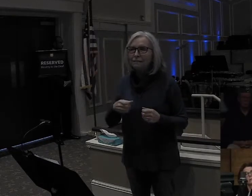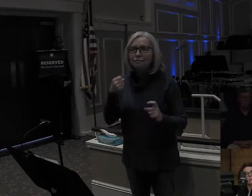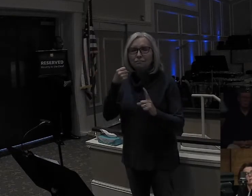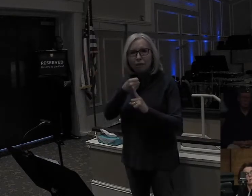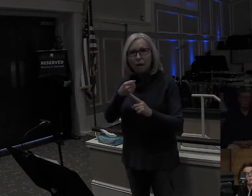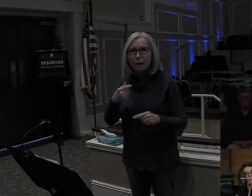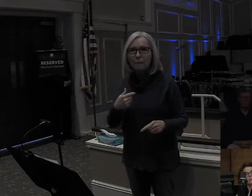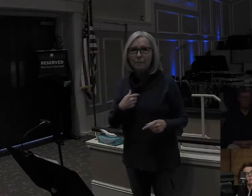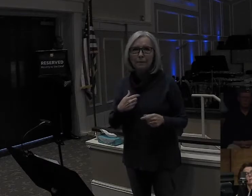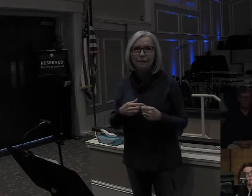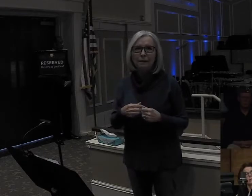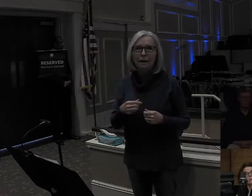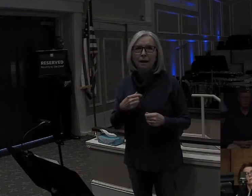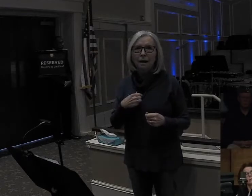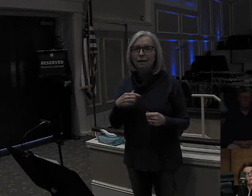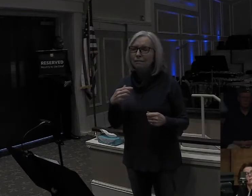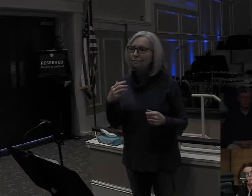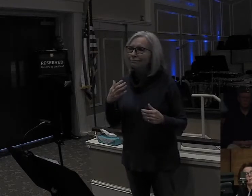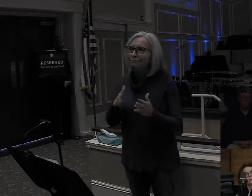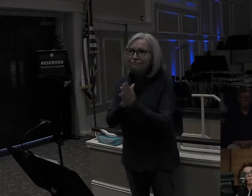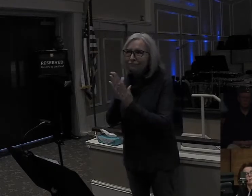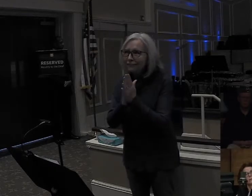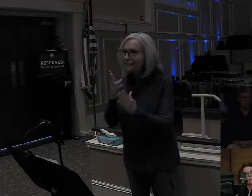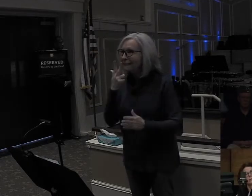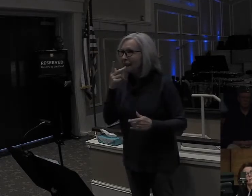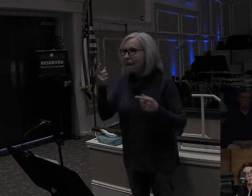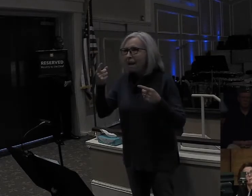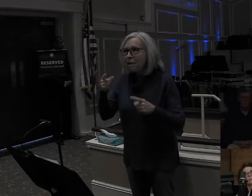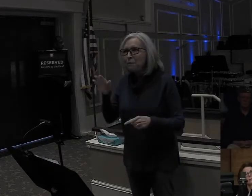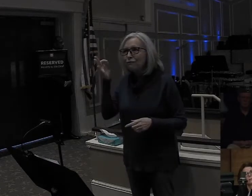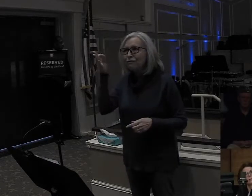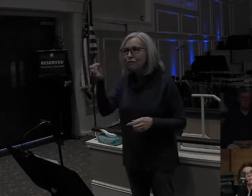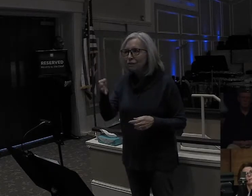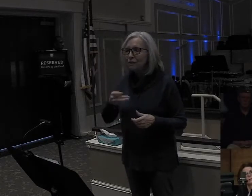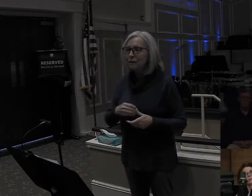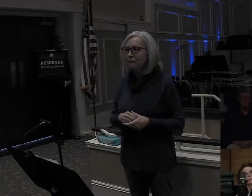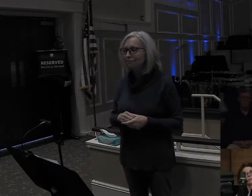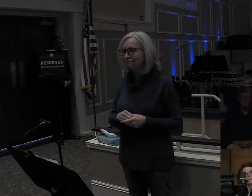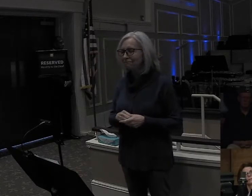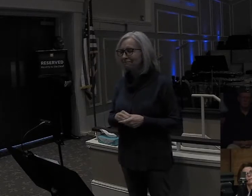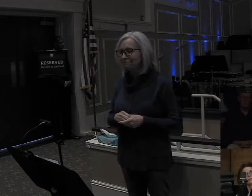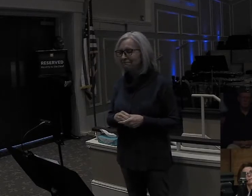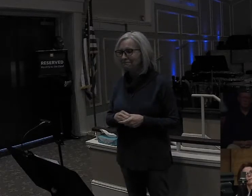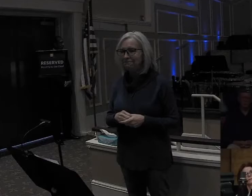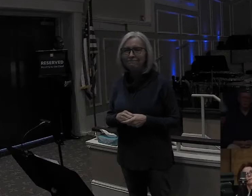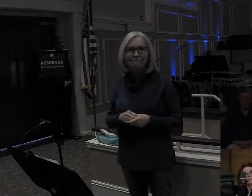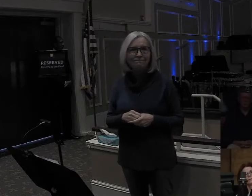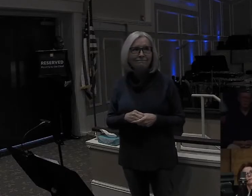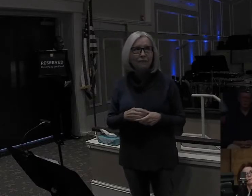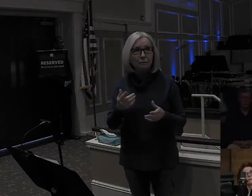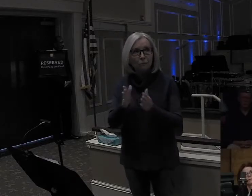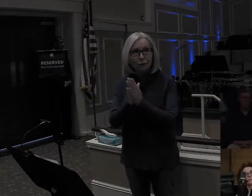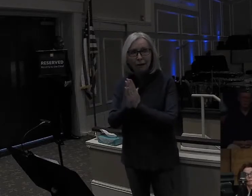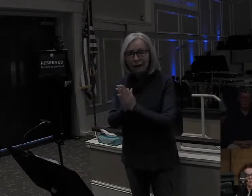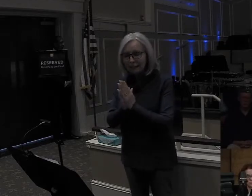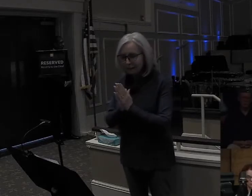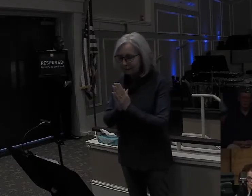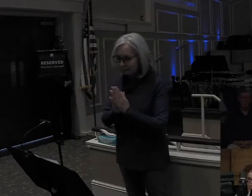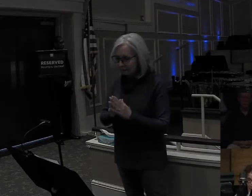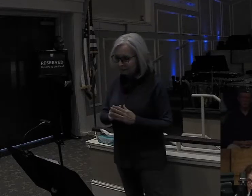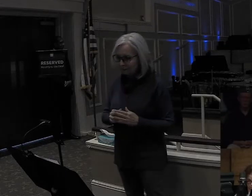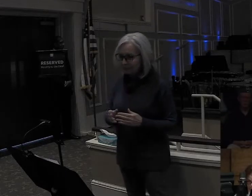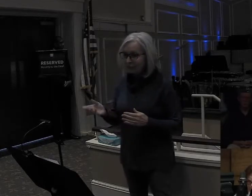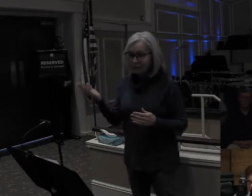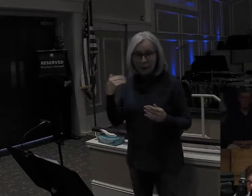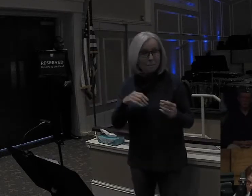and I can't wait to continue to see how God really revolutionizes young adults here in Kansas City through his good news. So I'm going to pray first real quick, and again, come